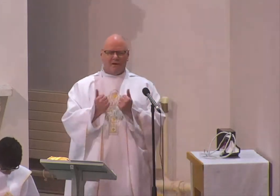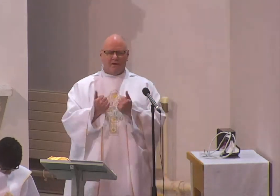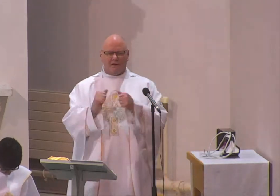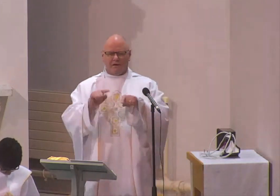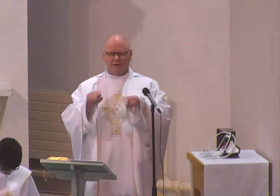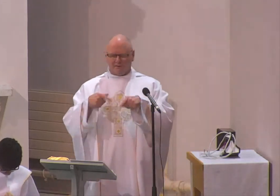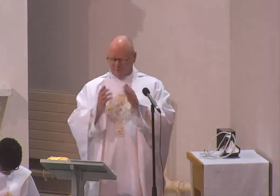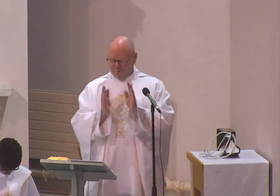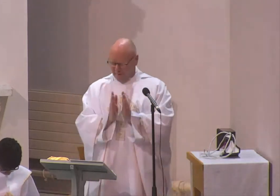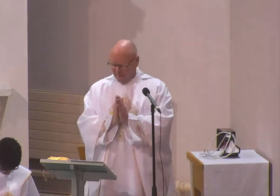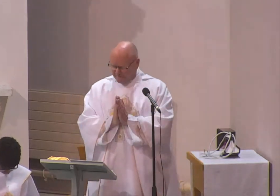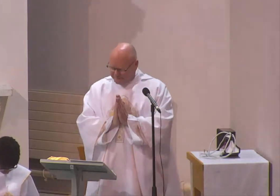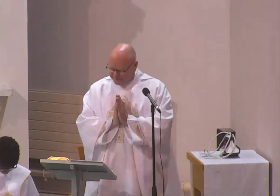Let us pray.